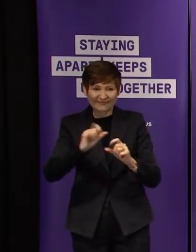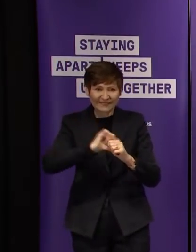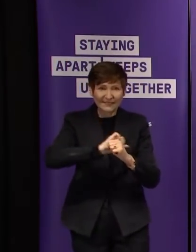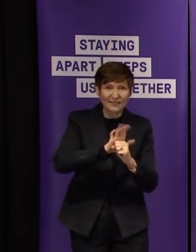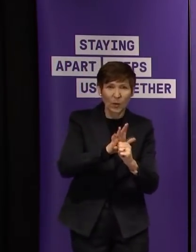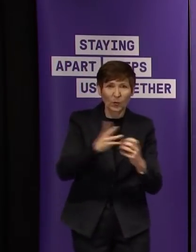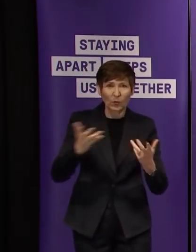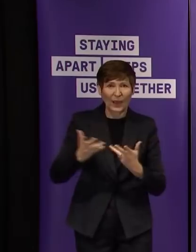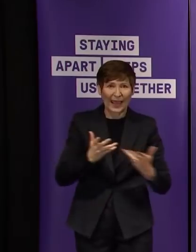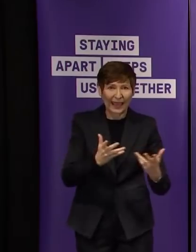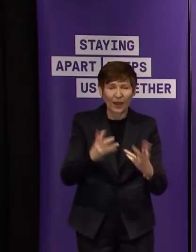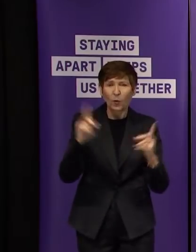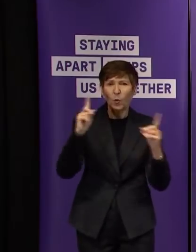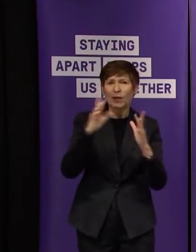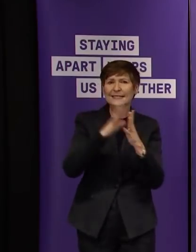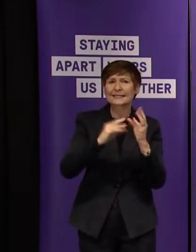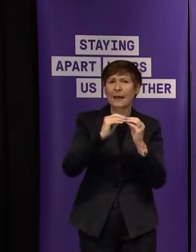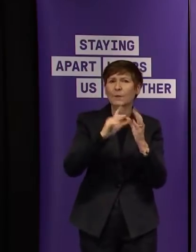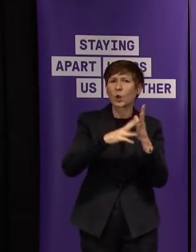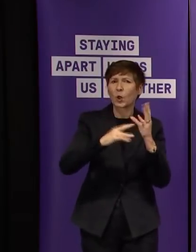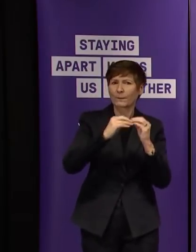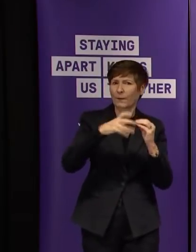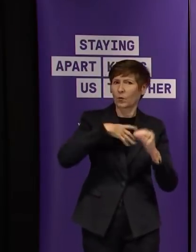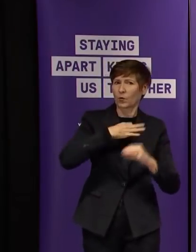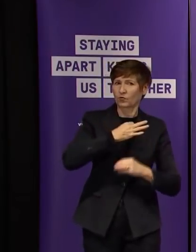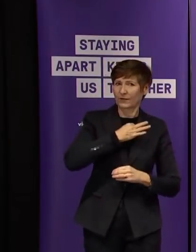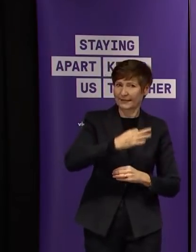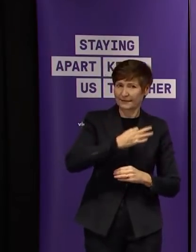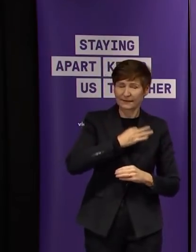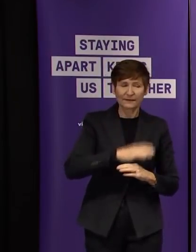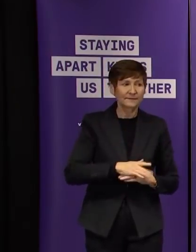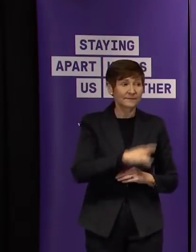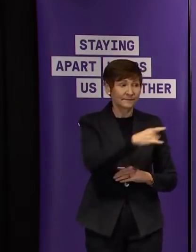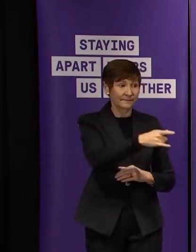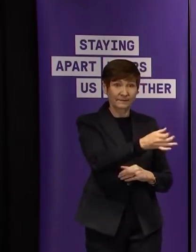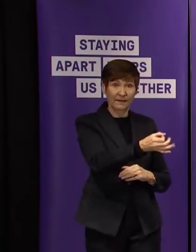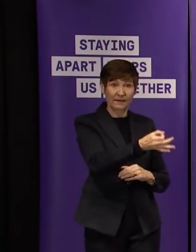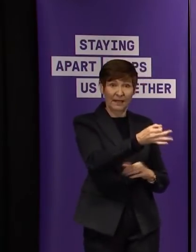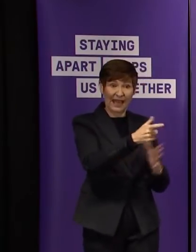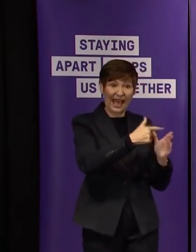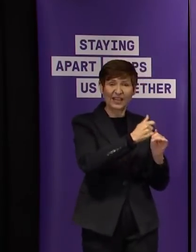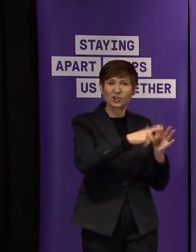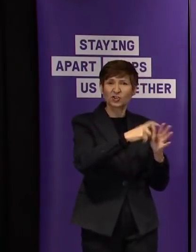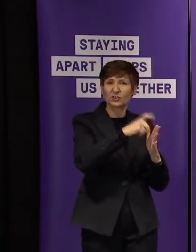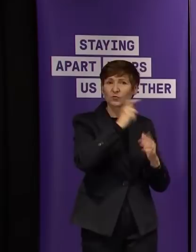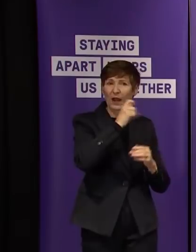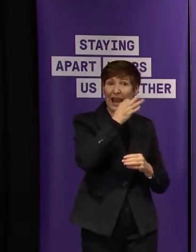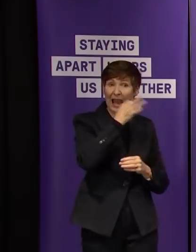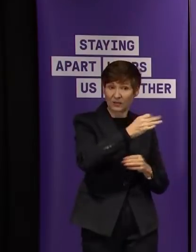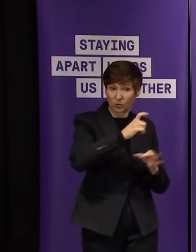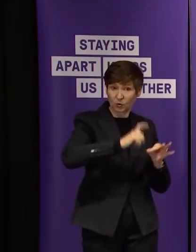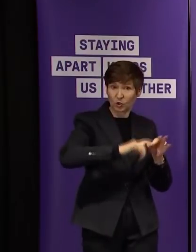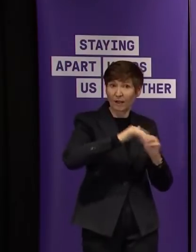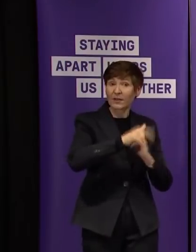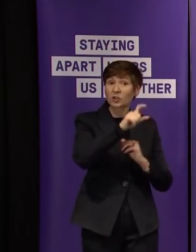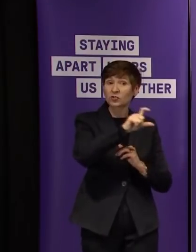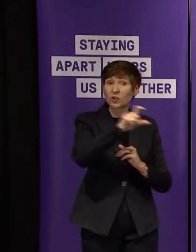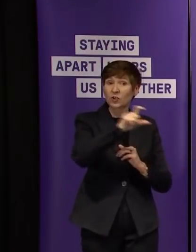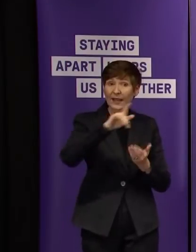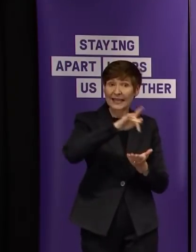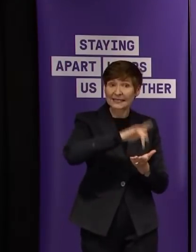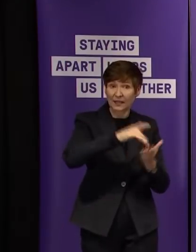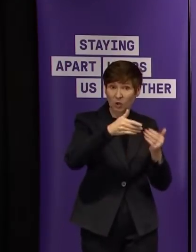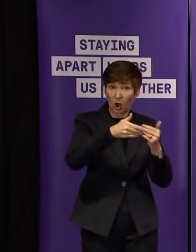transmission. And just on childcares that are allowed to reopen from the second step, will in-home nannies and babysitters also